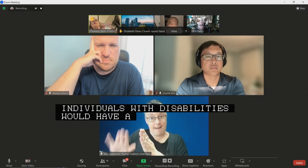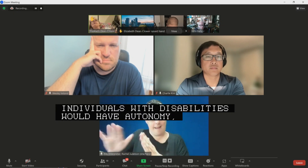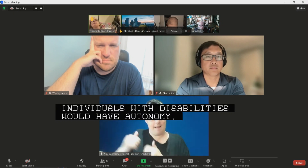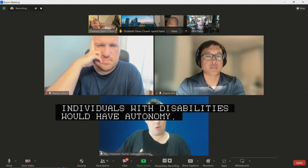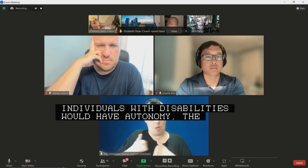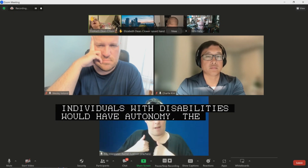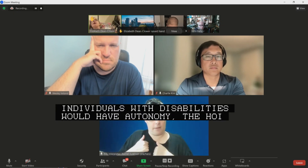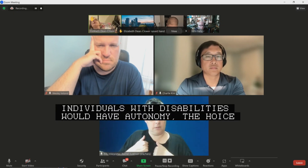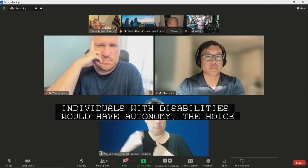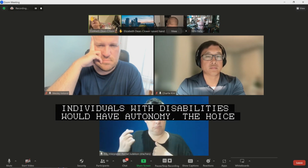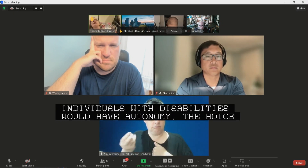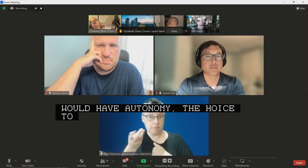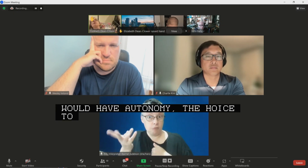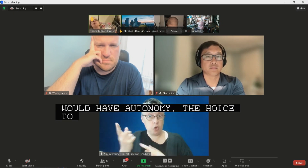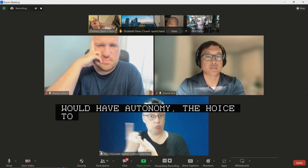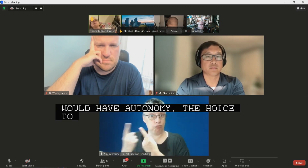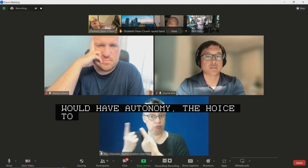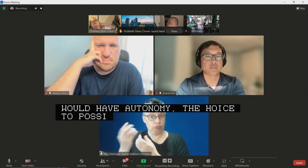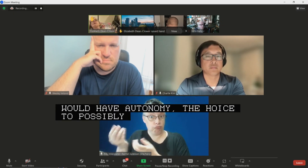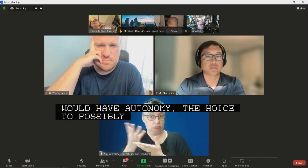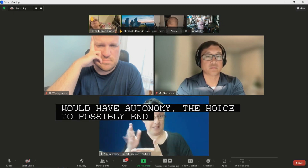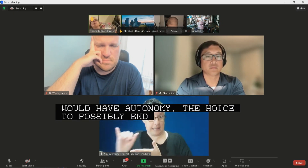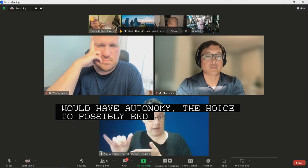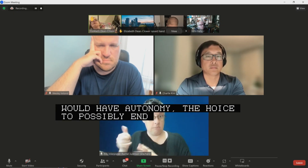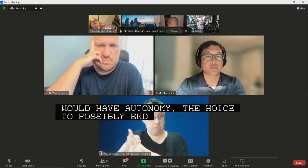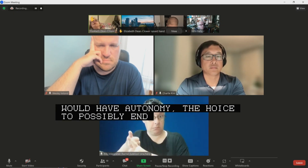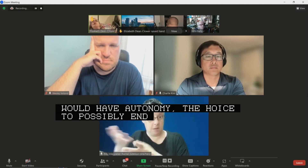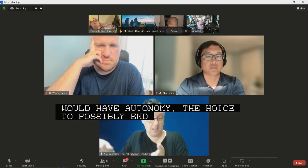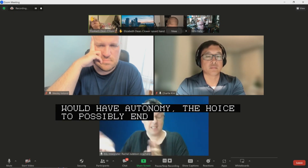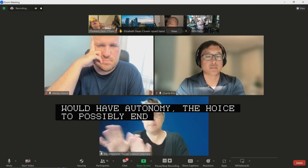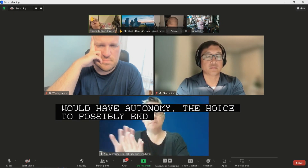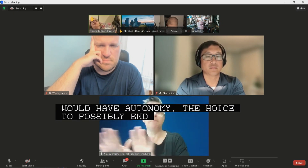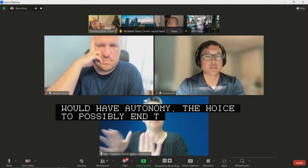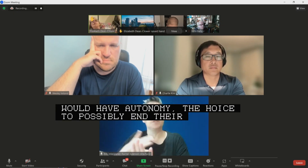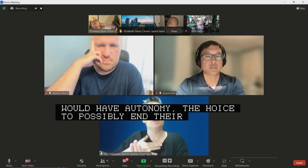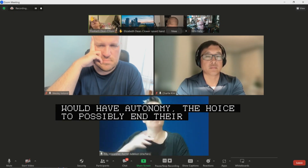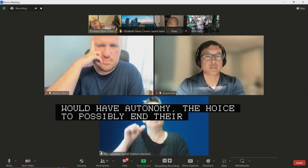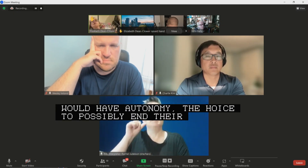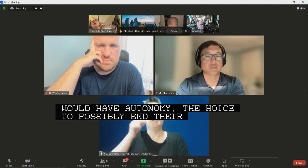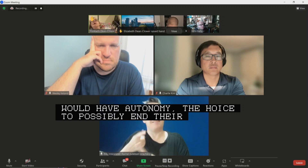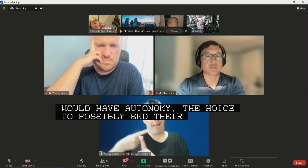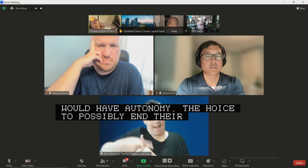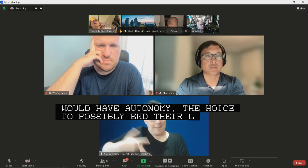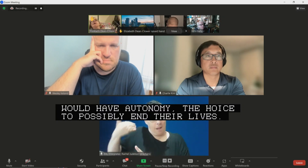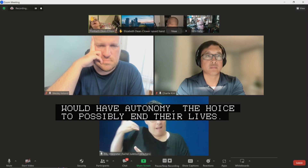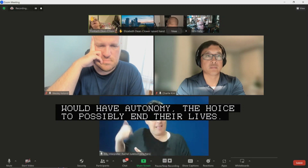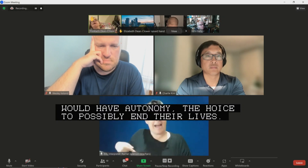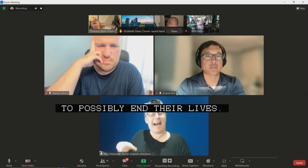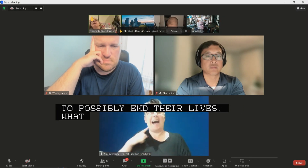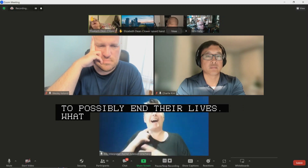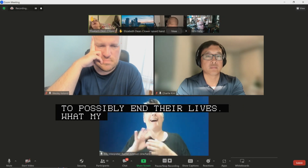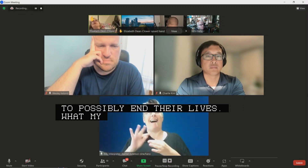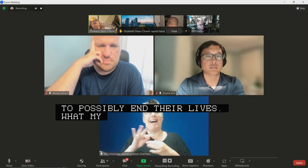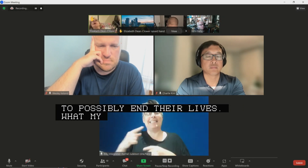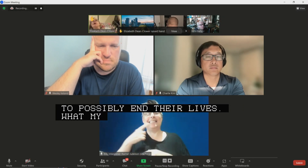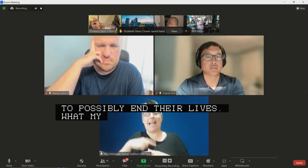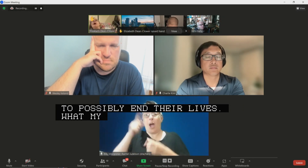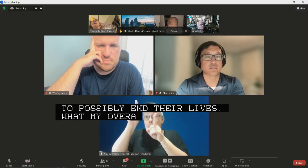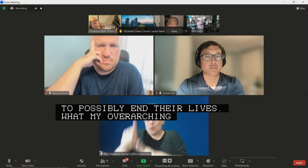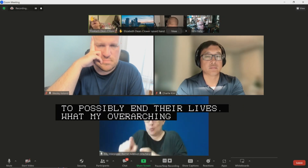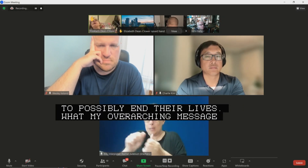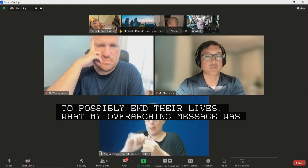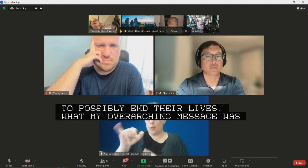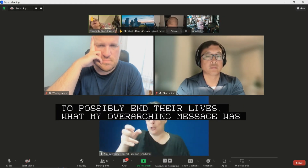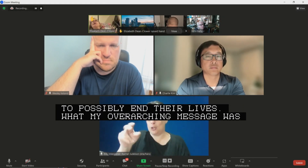their lives. But what my overarching message was in agreement with John Kelly, that